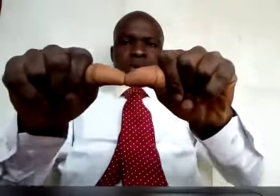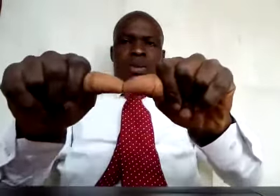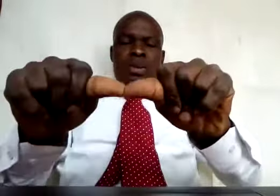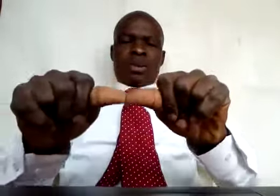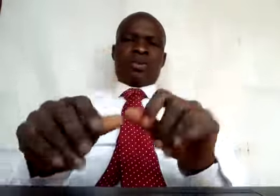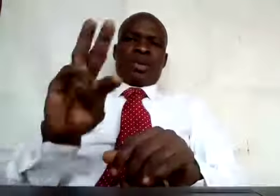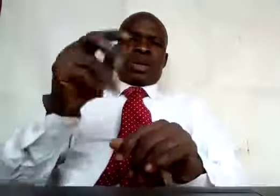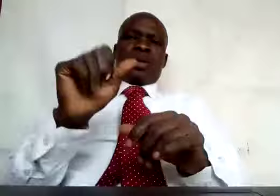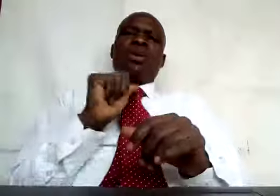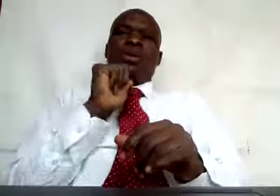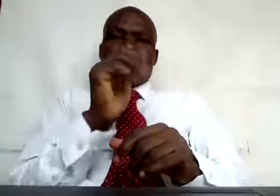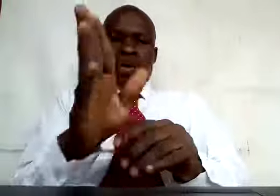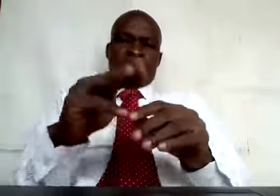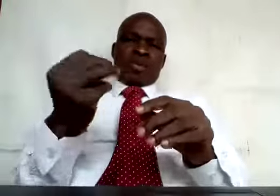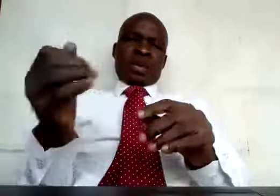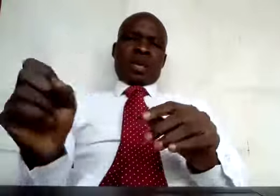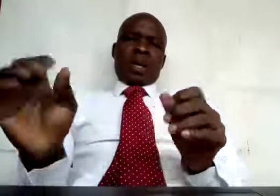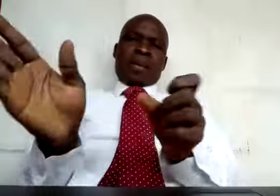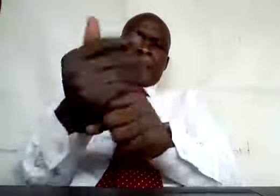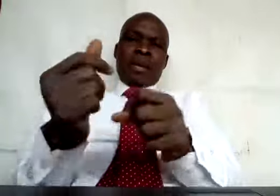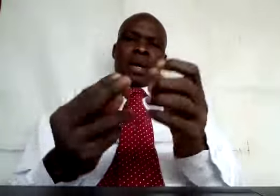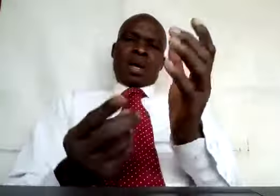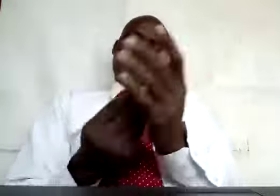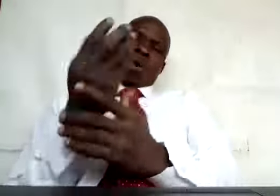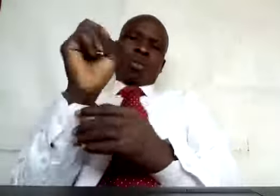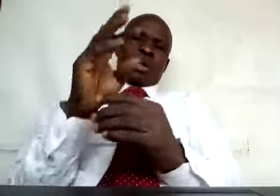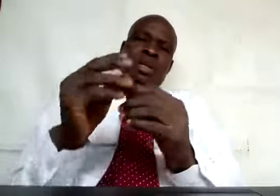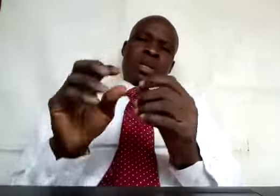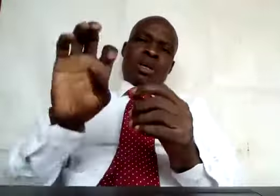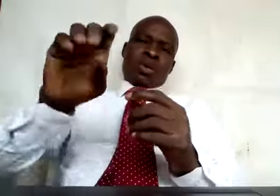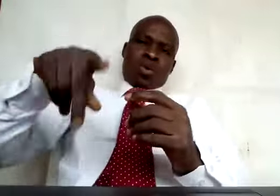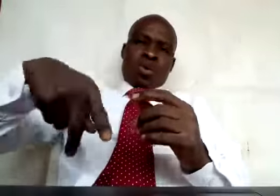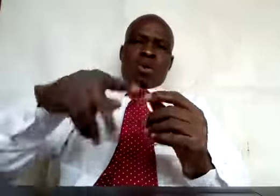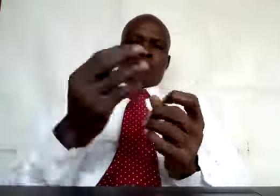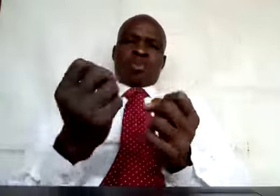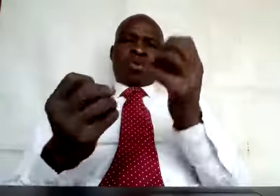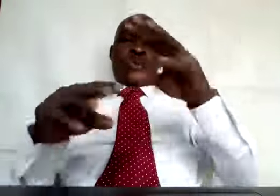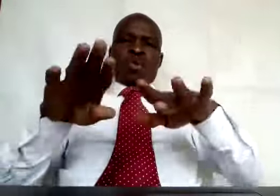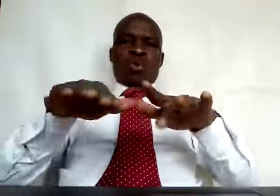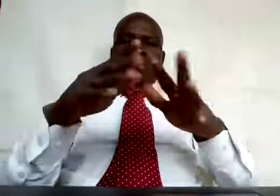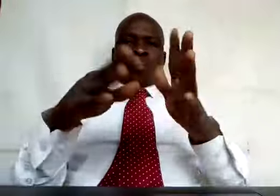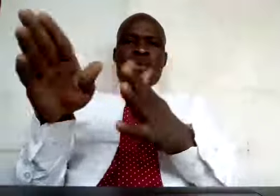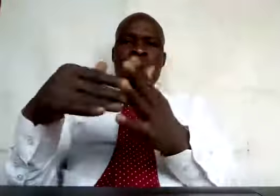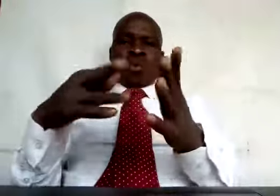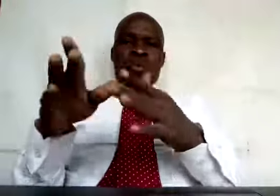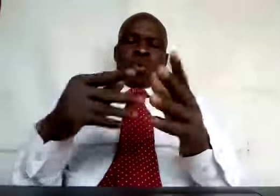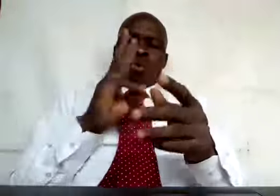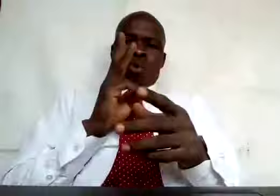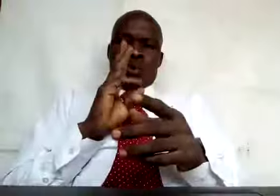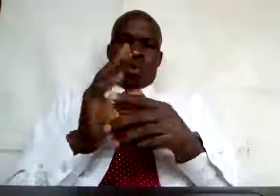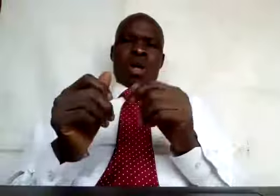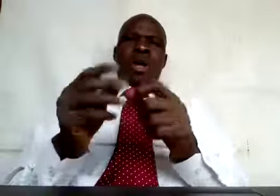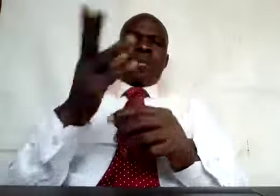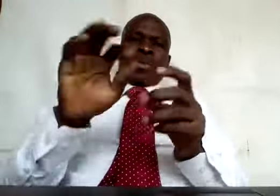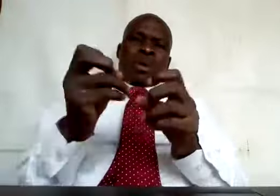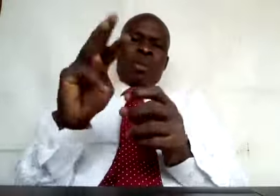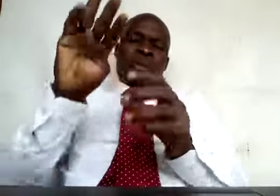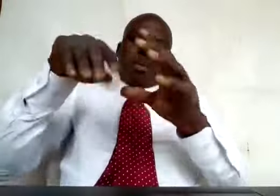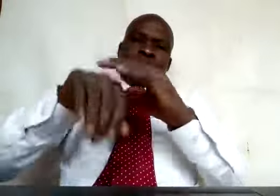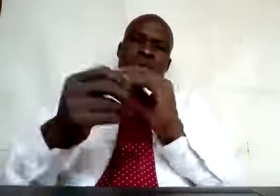Non-metals make up most of the crust, atmosphere, and the oceans. Bulk tissues of living organisms are composed